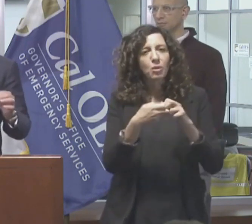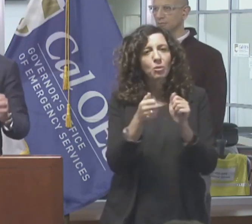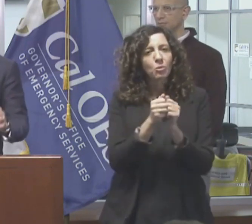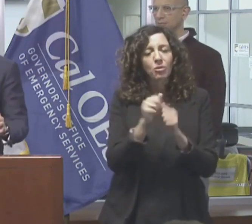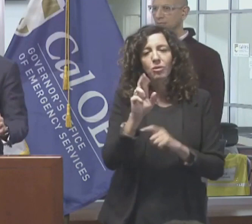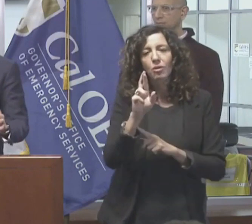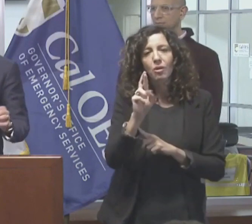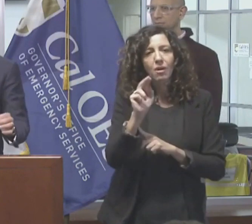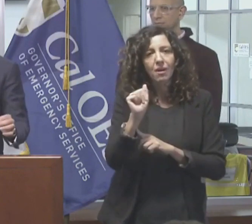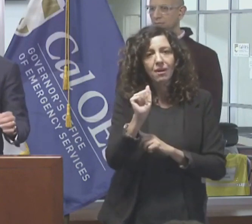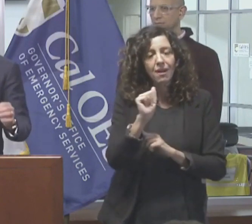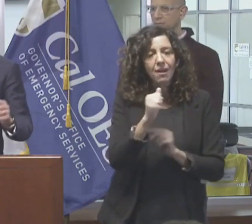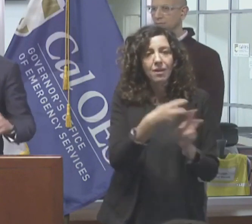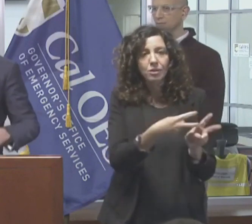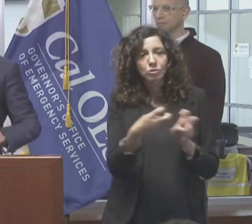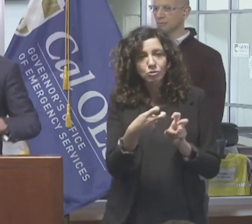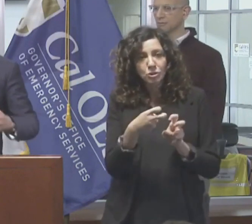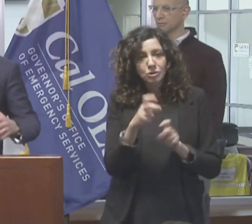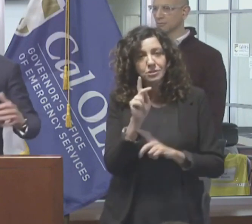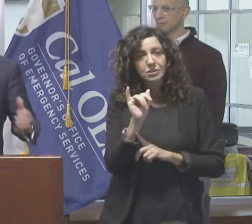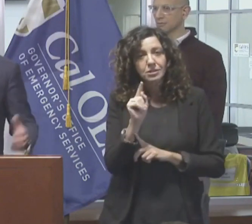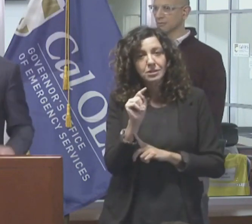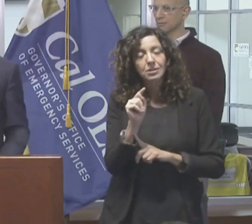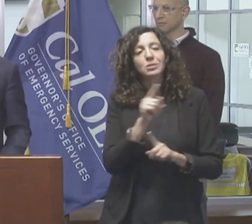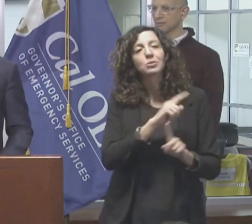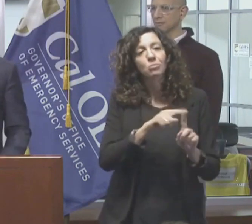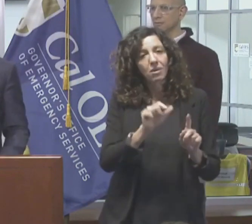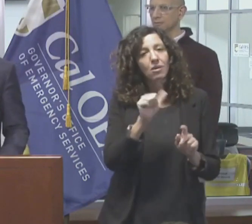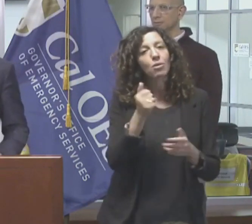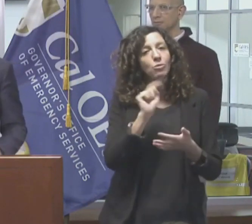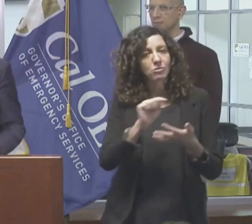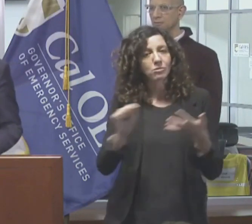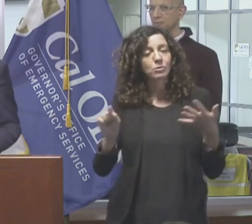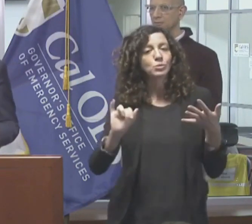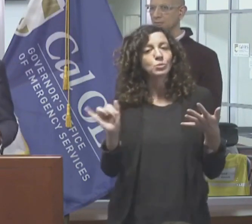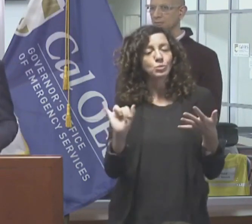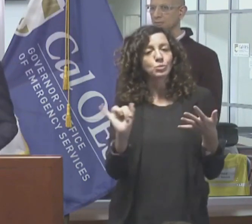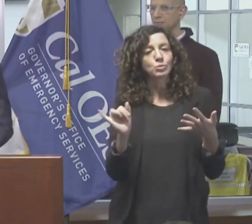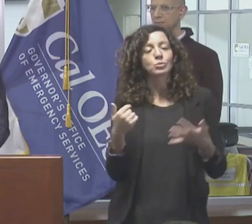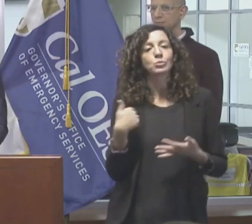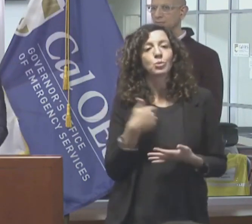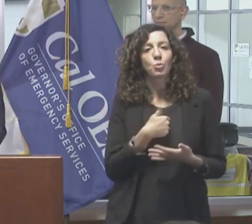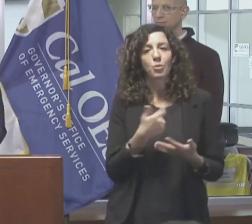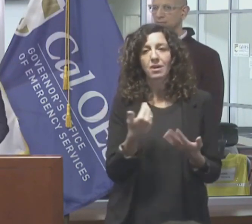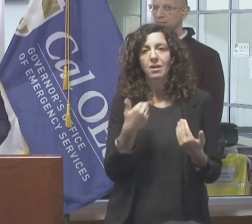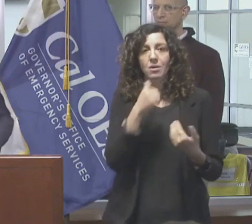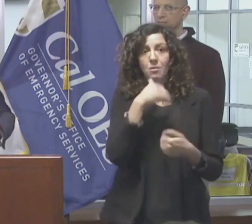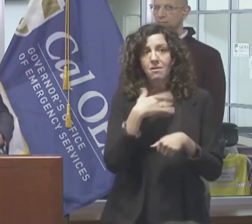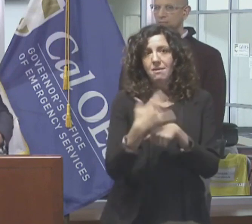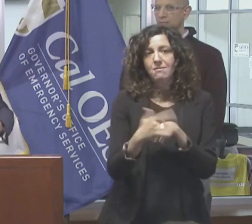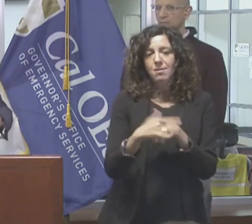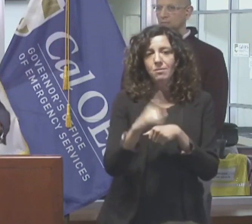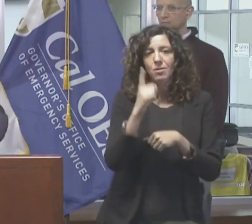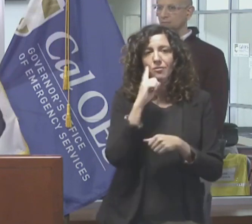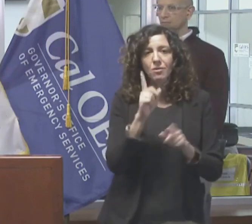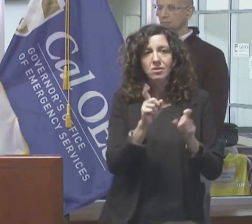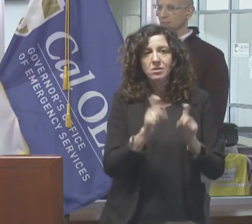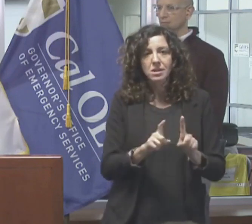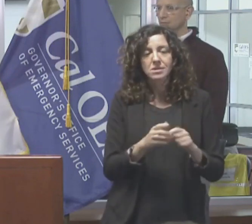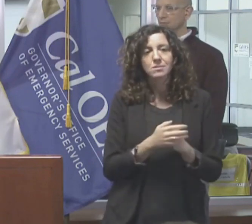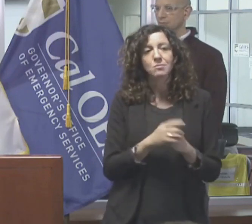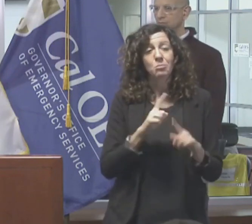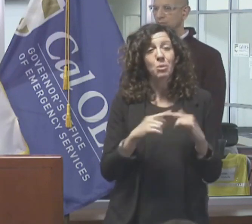RNA extraction kits that are part of our testing regime, but also the availability of swabs. But the first tranche, we have